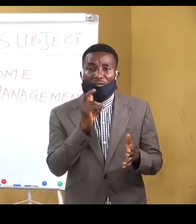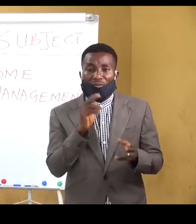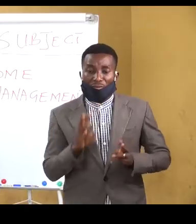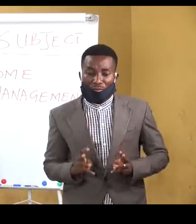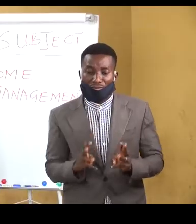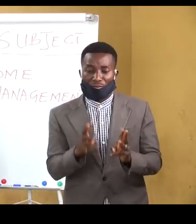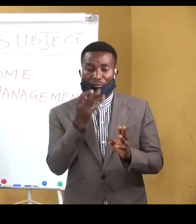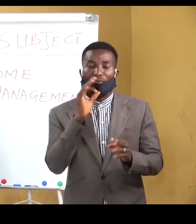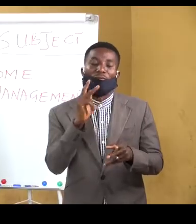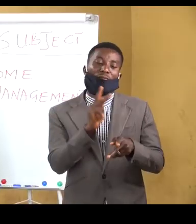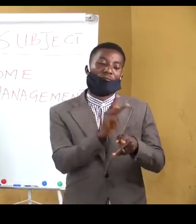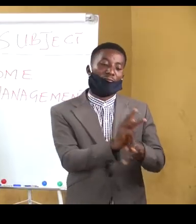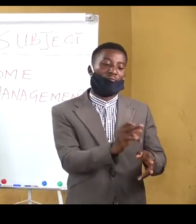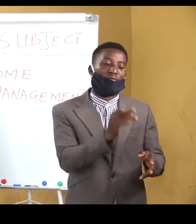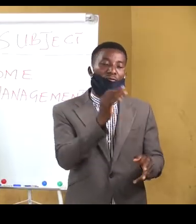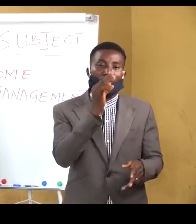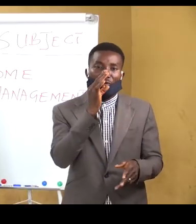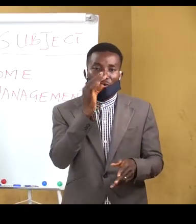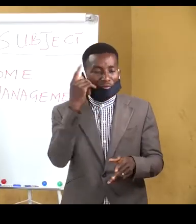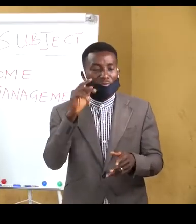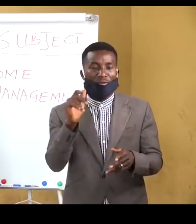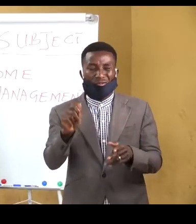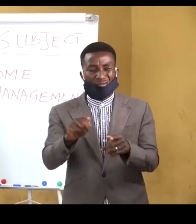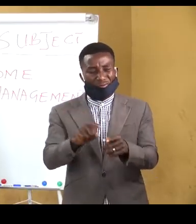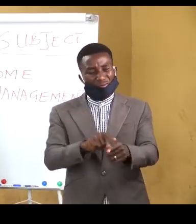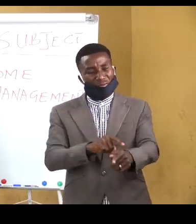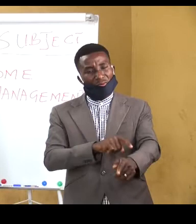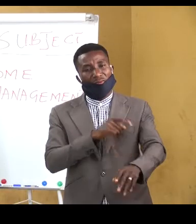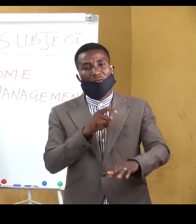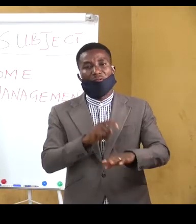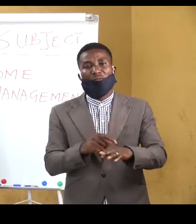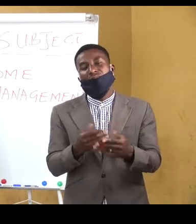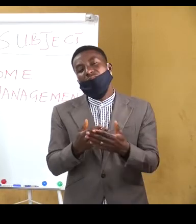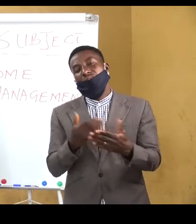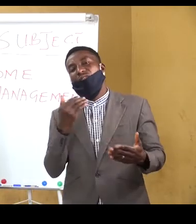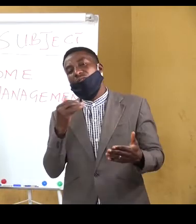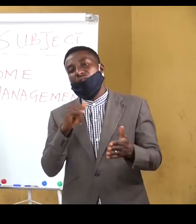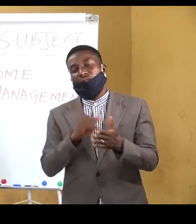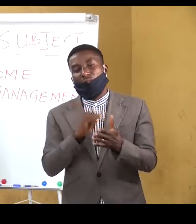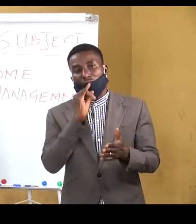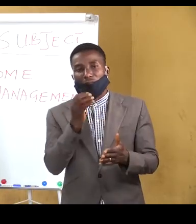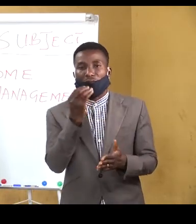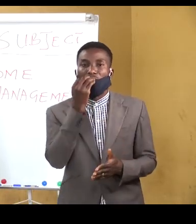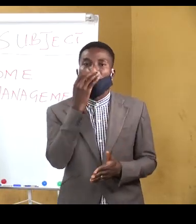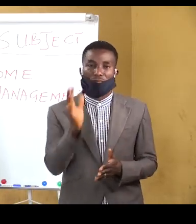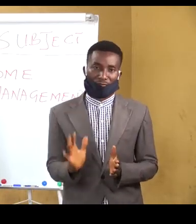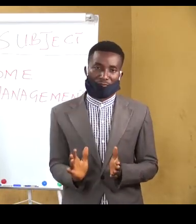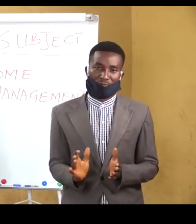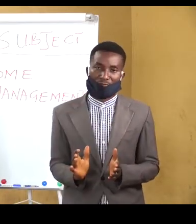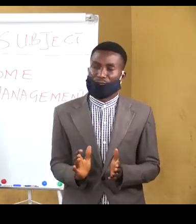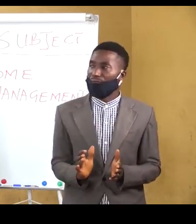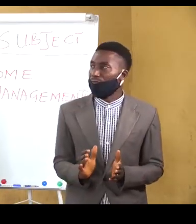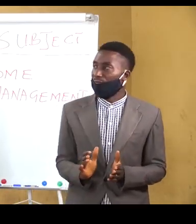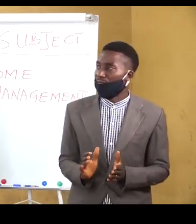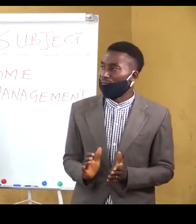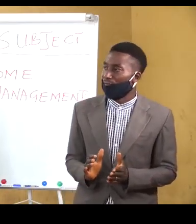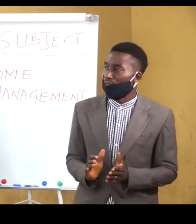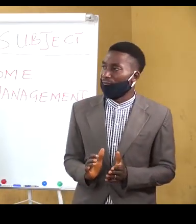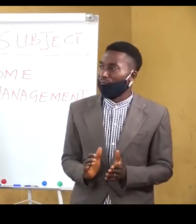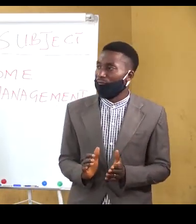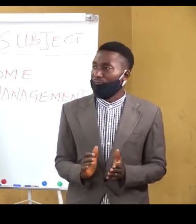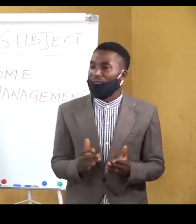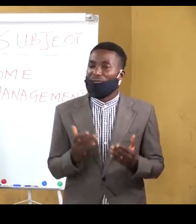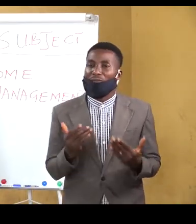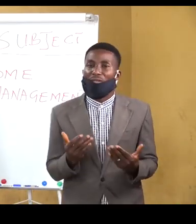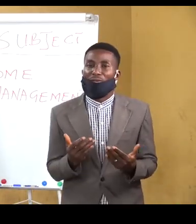is consumed. On our last topic on food storage, we saw that food storage is the keeping of food